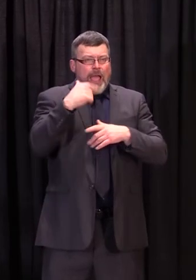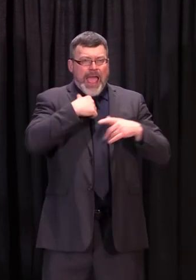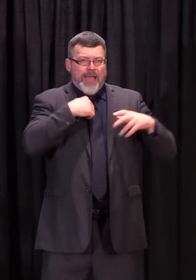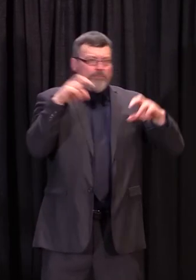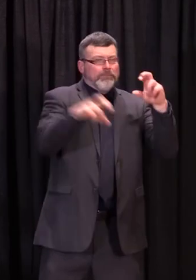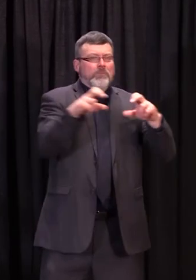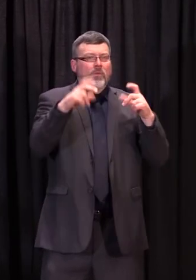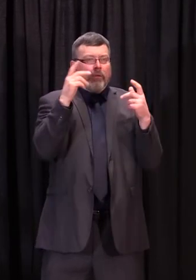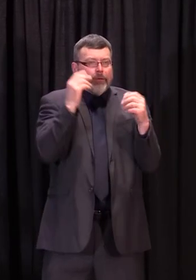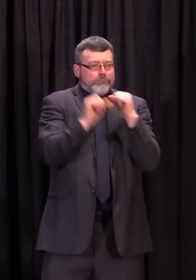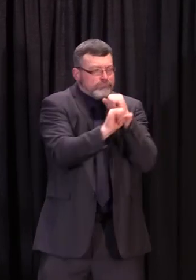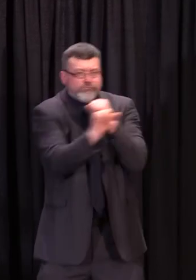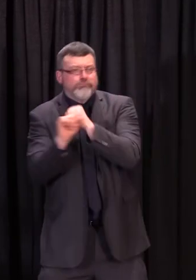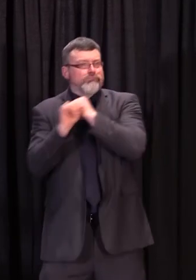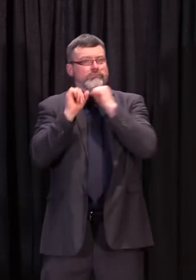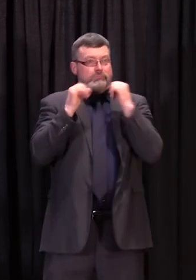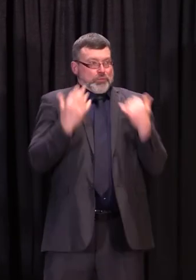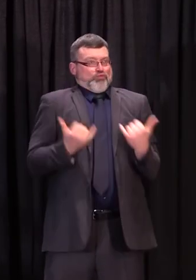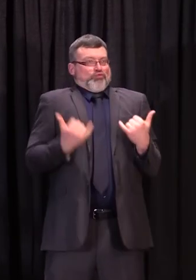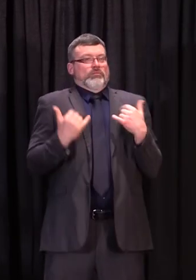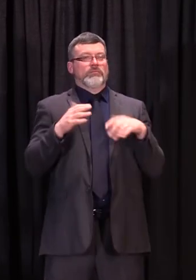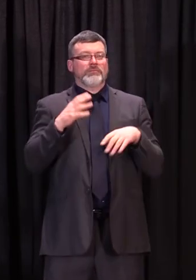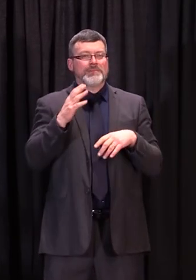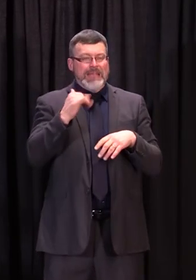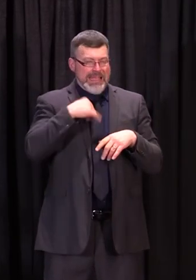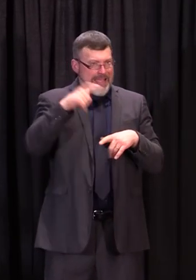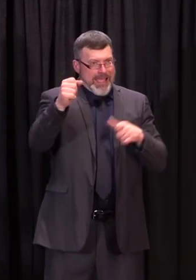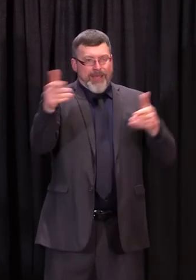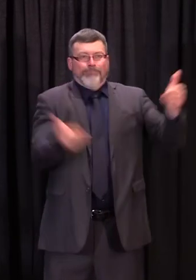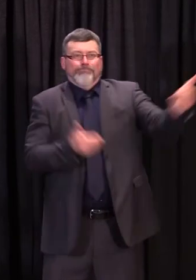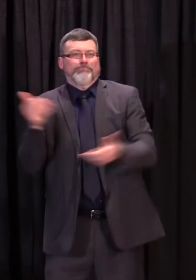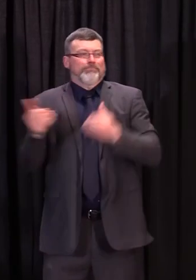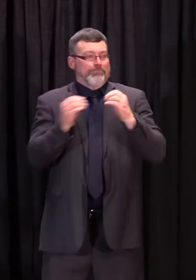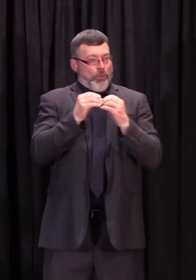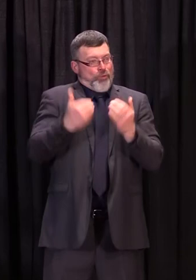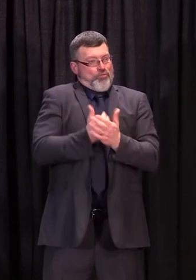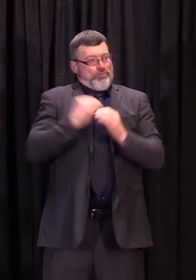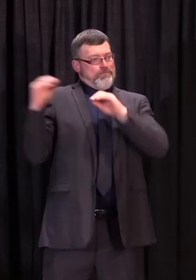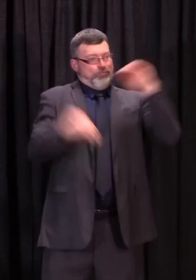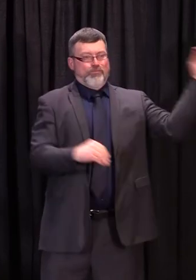Vermonters all across the state to fill our most needed jobs.